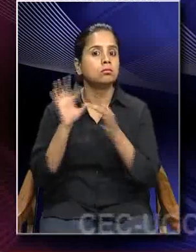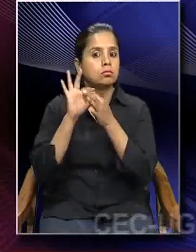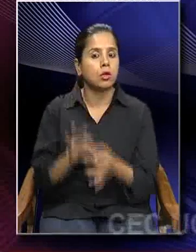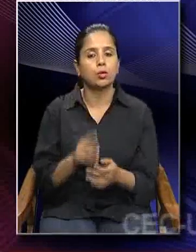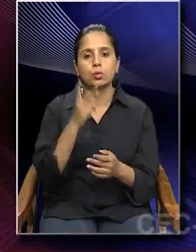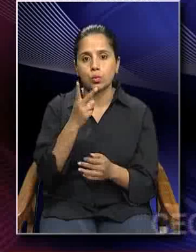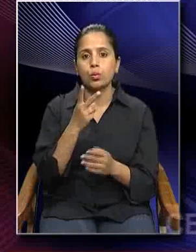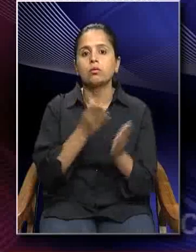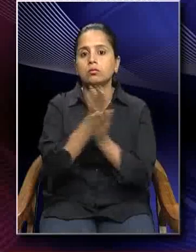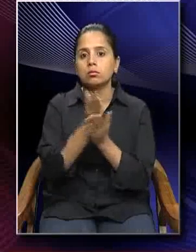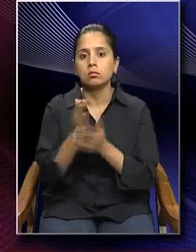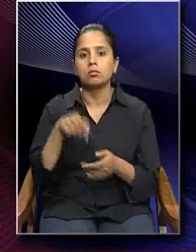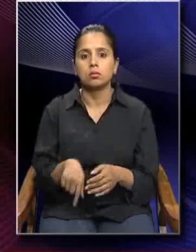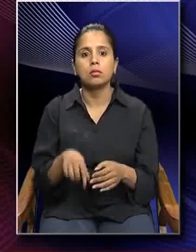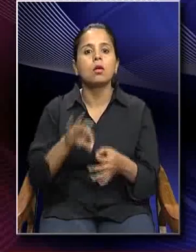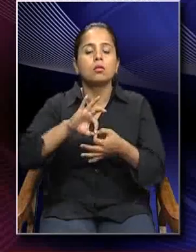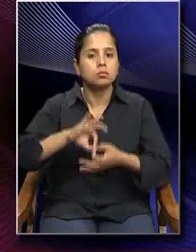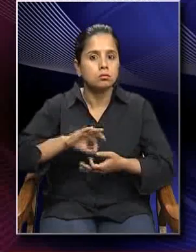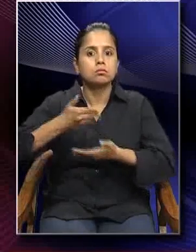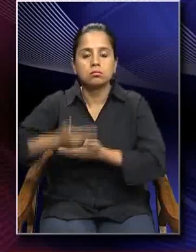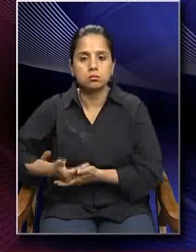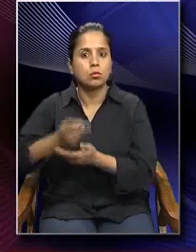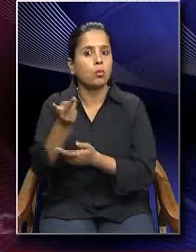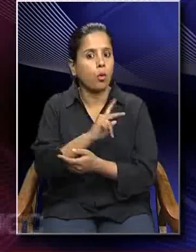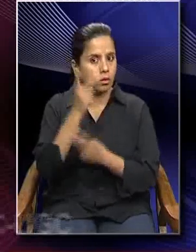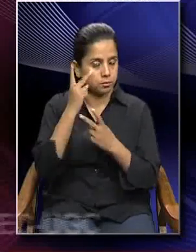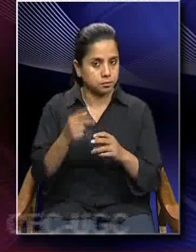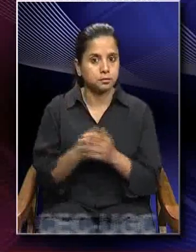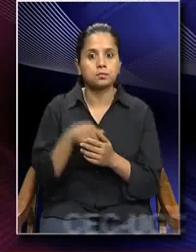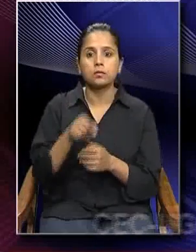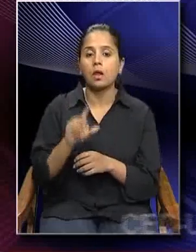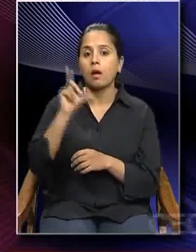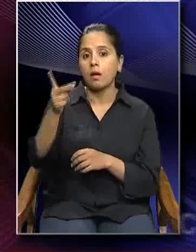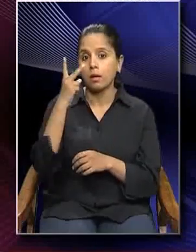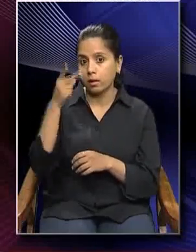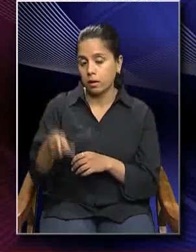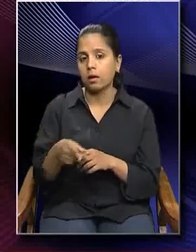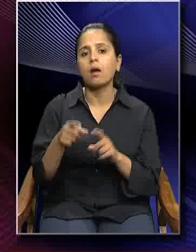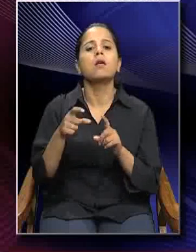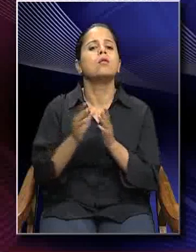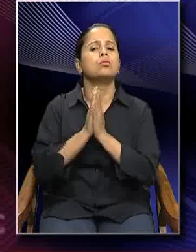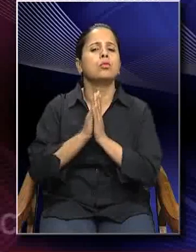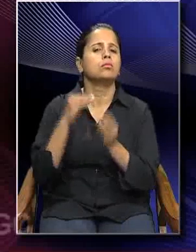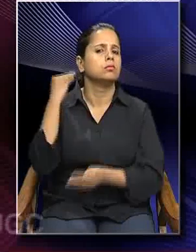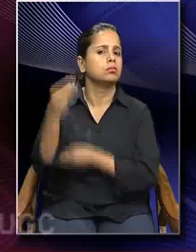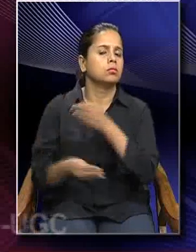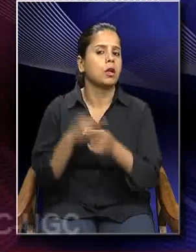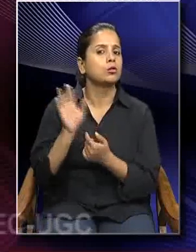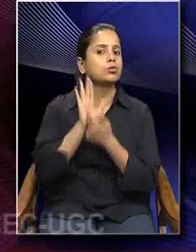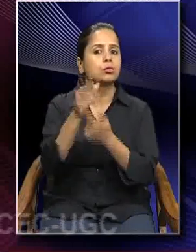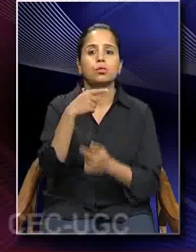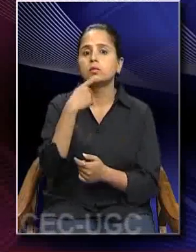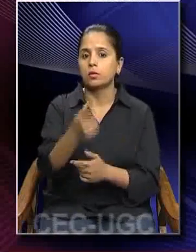epics, Buddhist and Jaina literature and the later Dharma Shastras, they all indicated